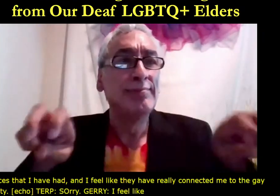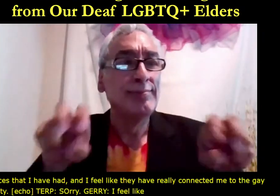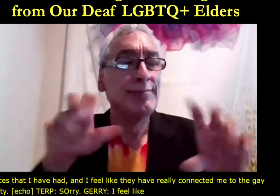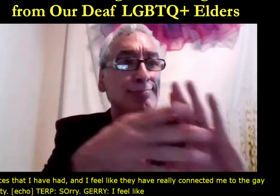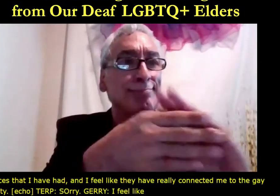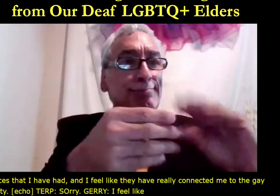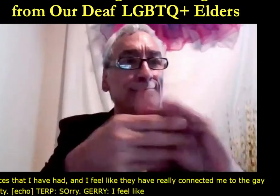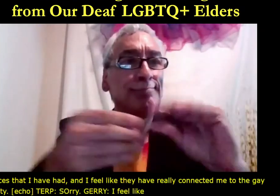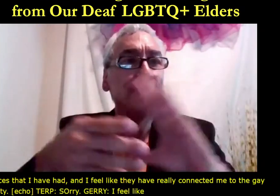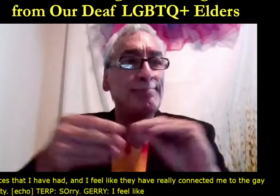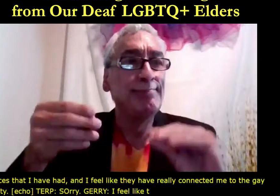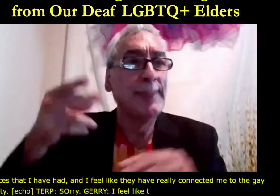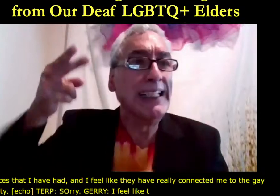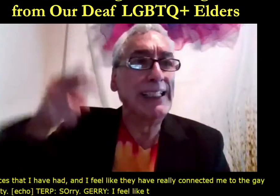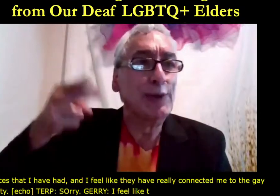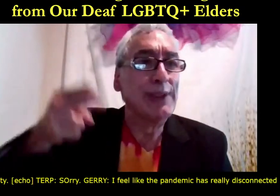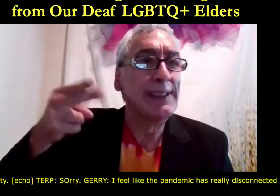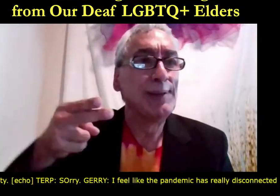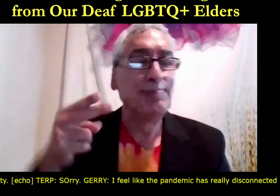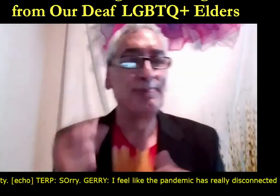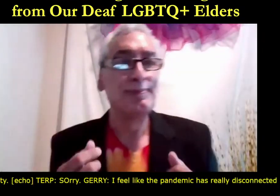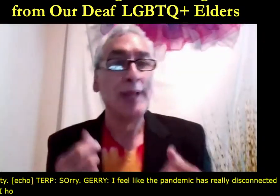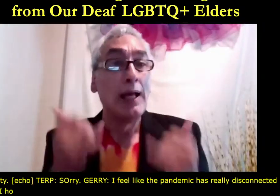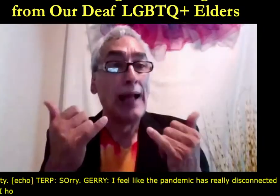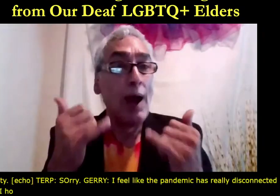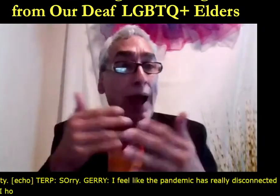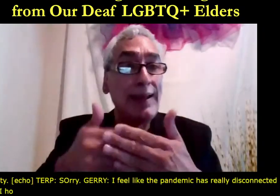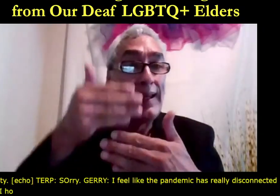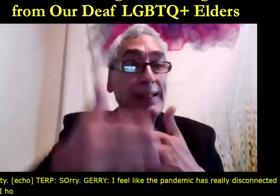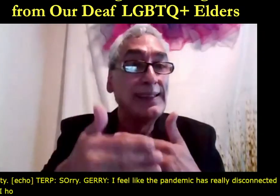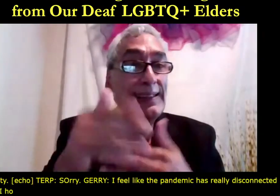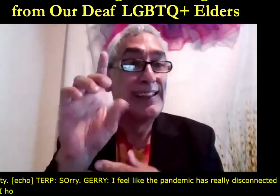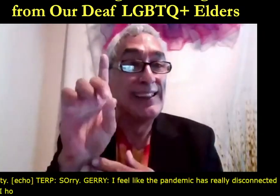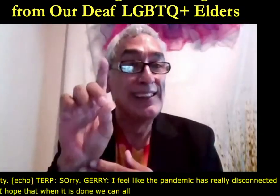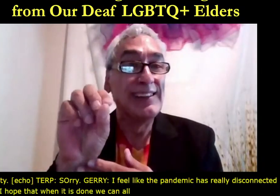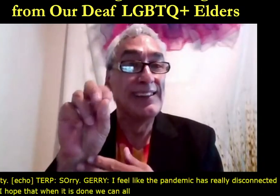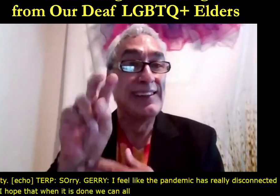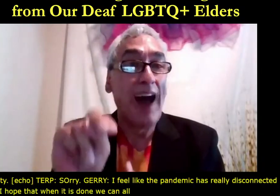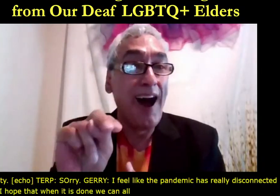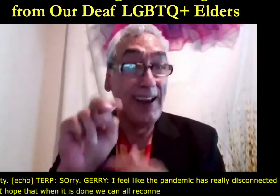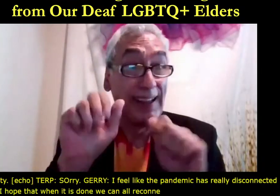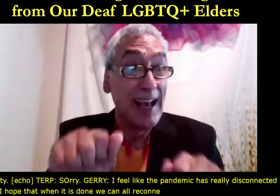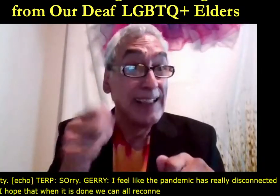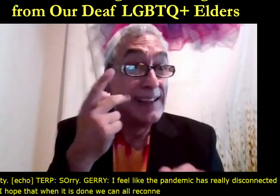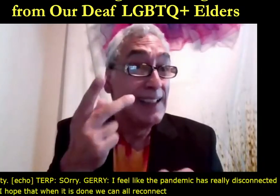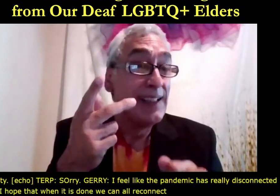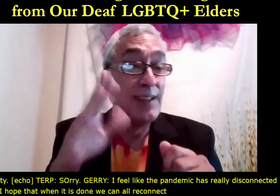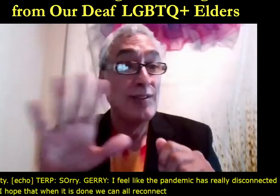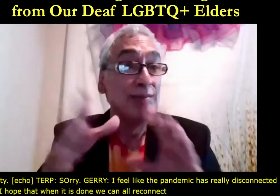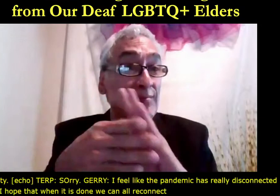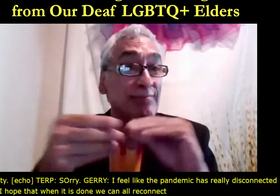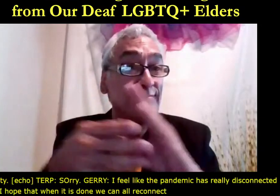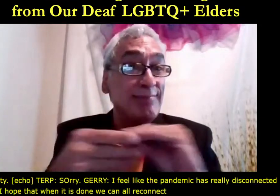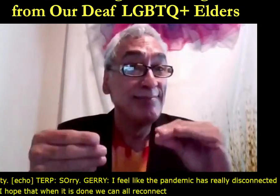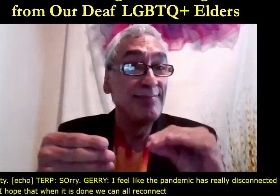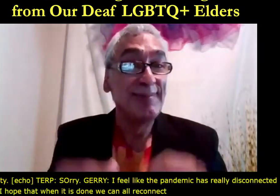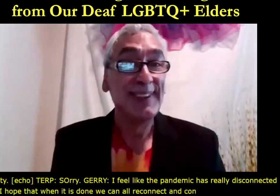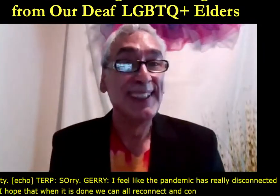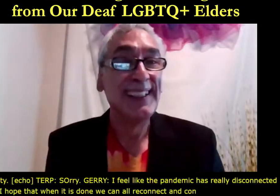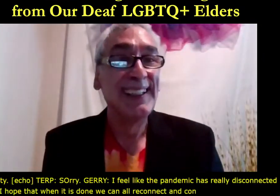now that you've seen my story i'd like the panelists to give us a brief history of their own and we'll start with dawn dawn would you